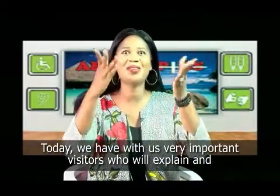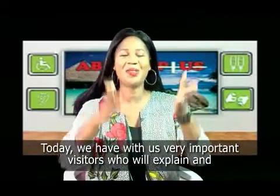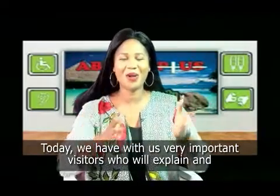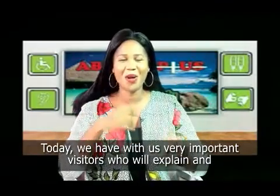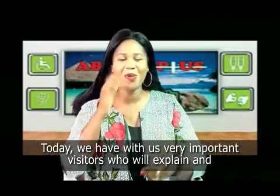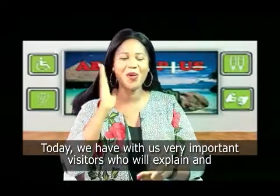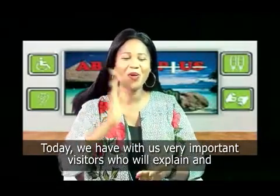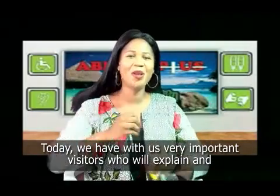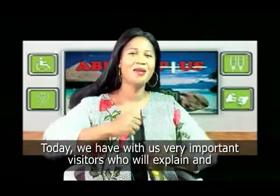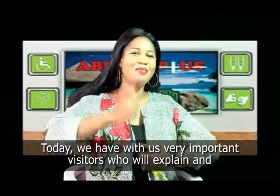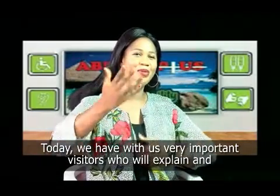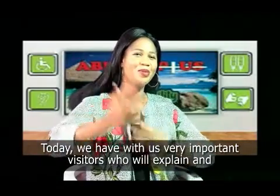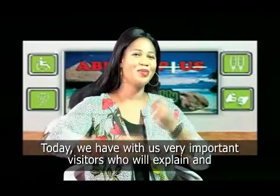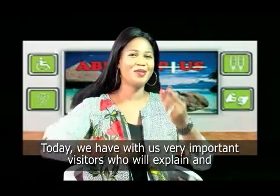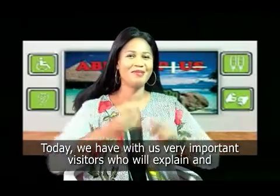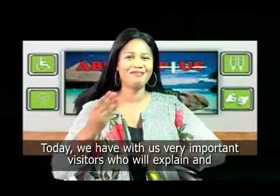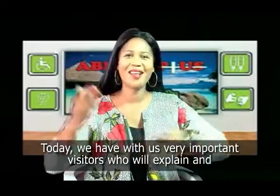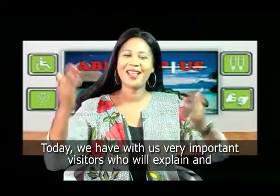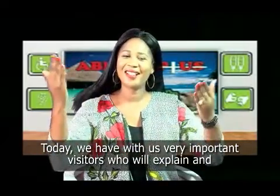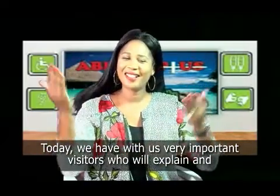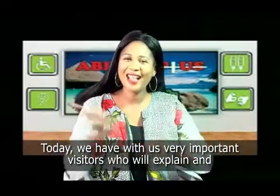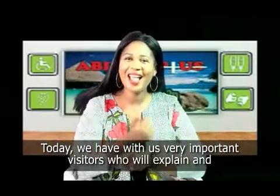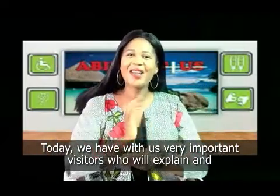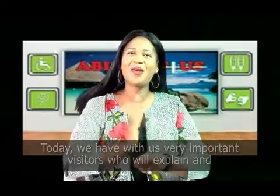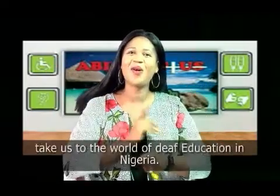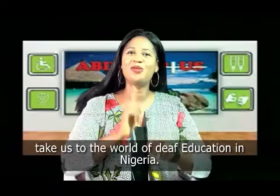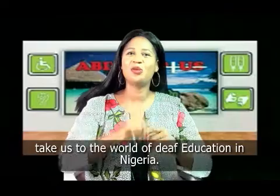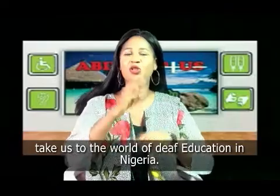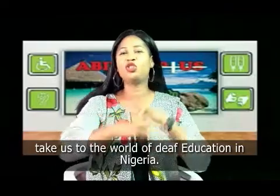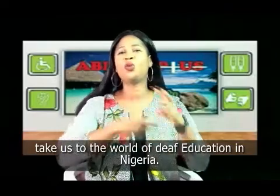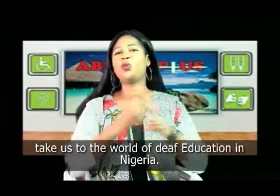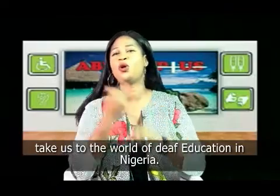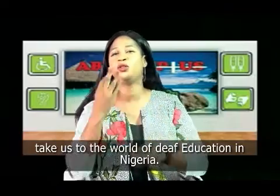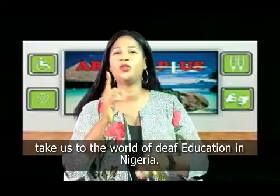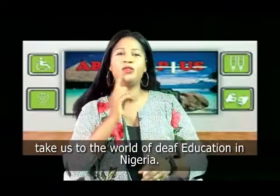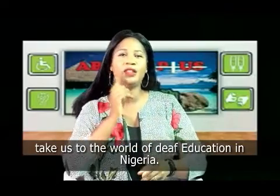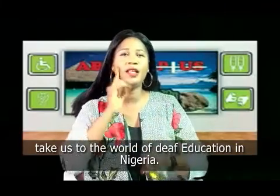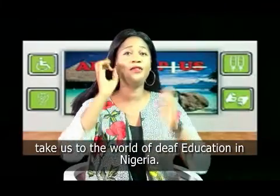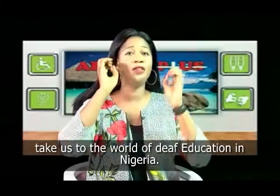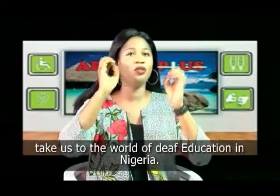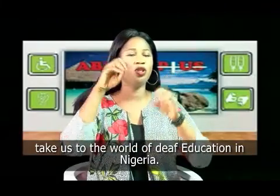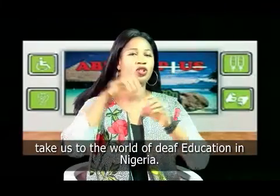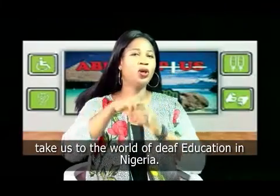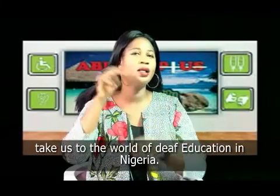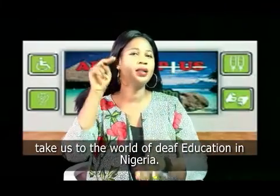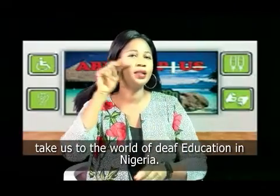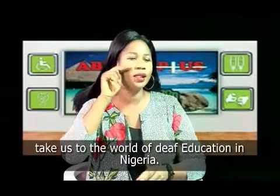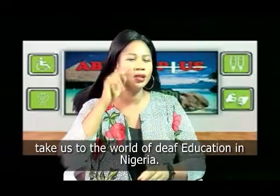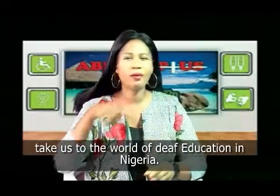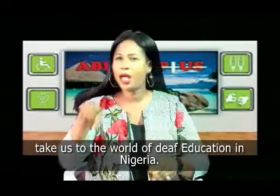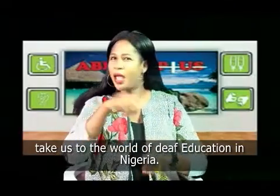visitor who will explain to us more and take us to the world of deaf education in